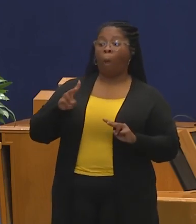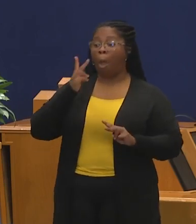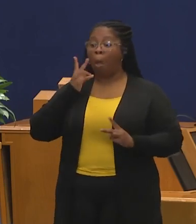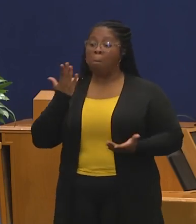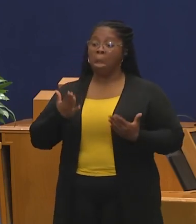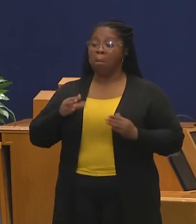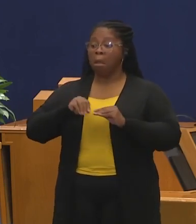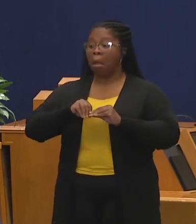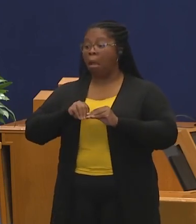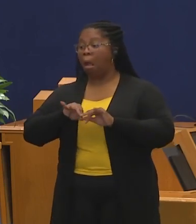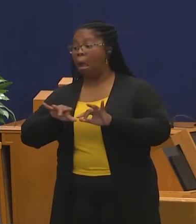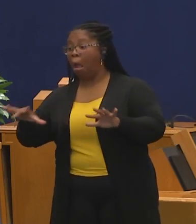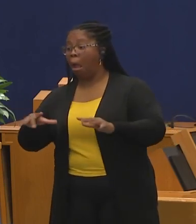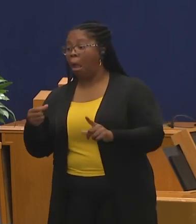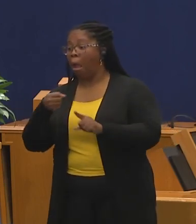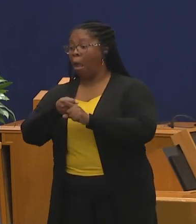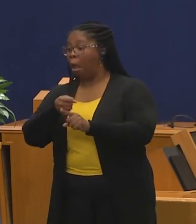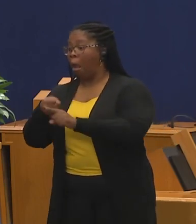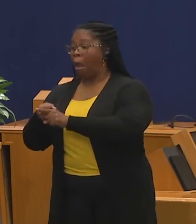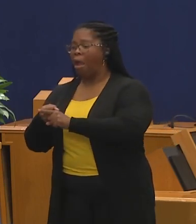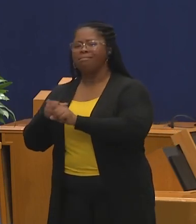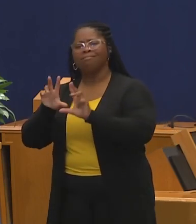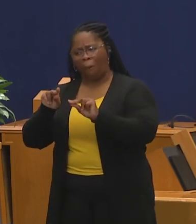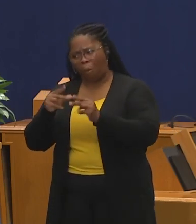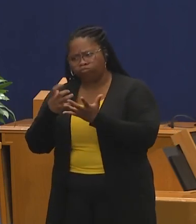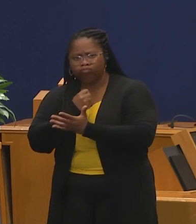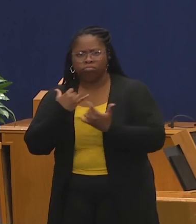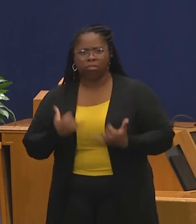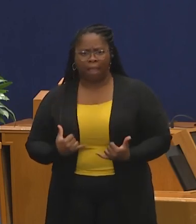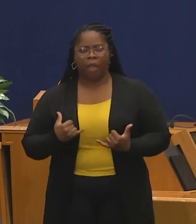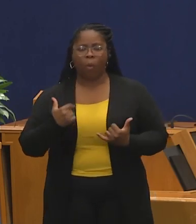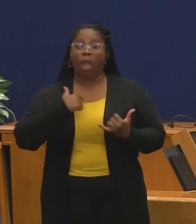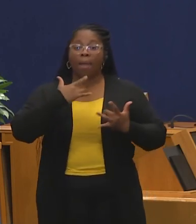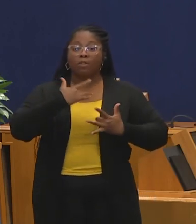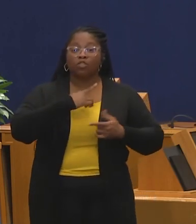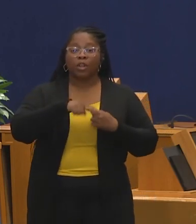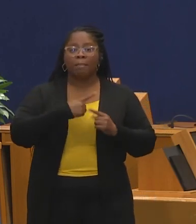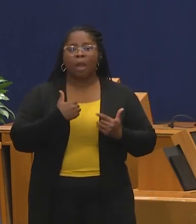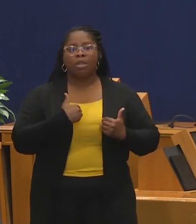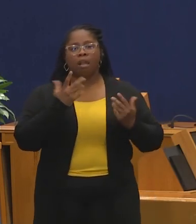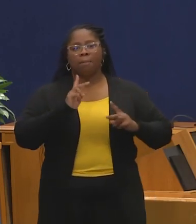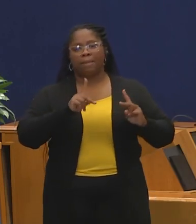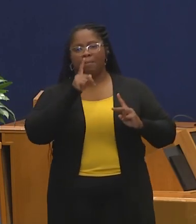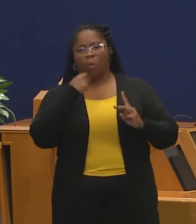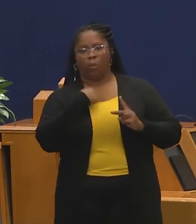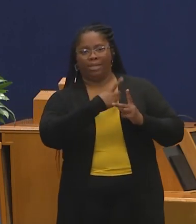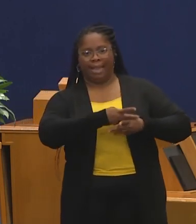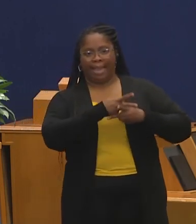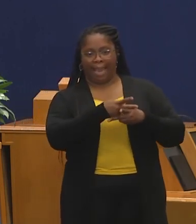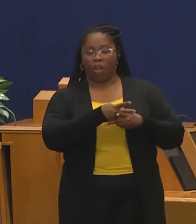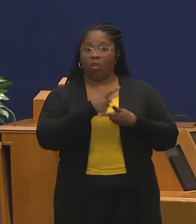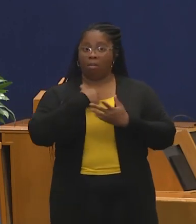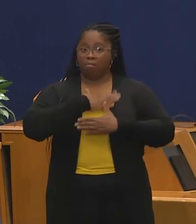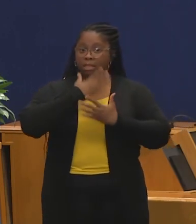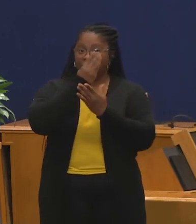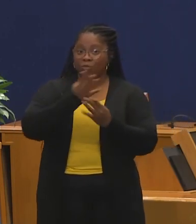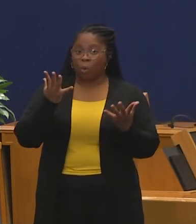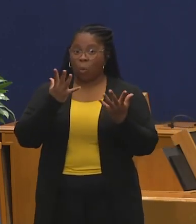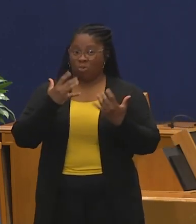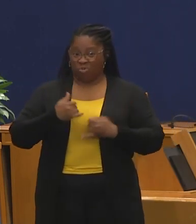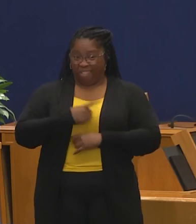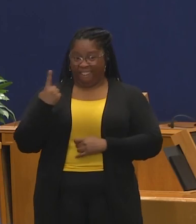these actions. And I'm also just as concerned about the young people that are in our care. I'm pleased to share that as of today, we are